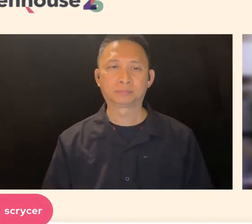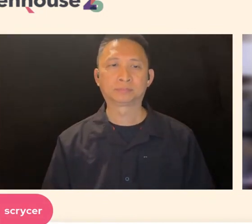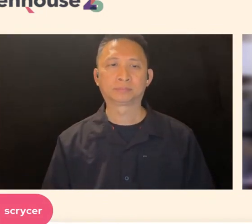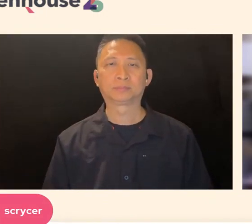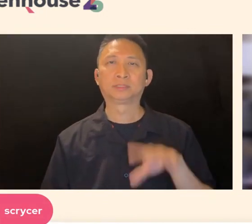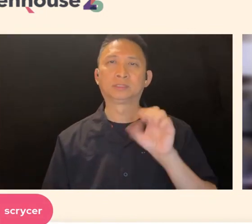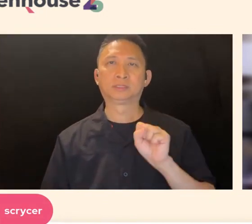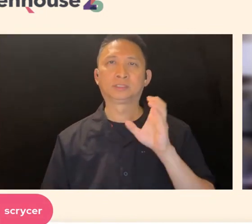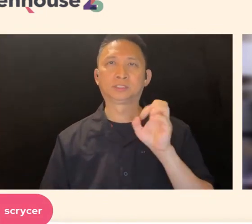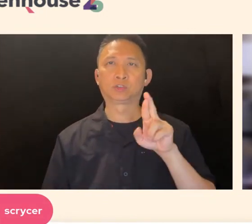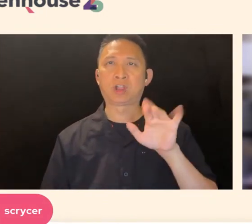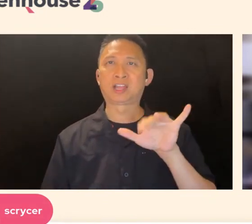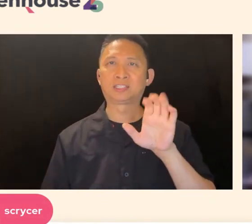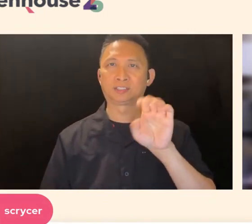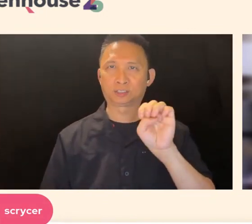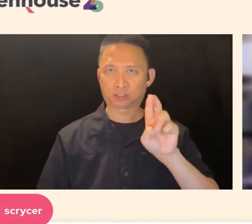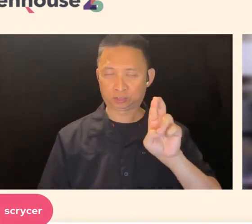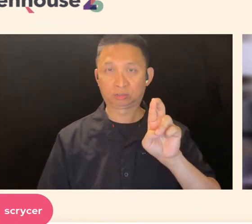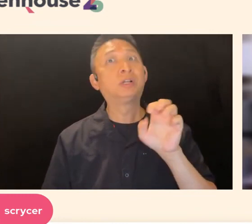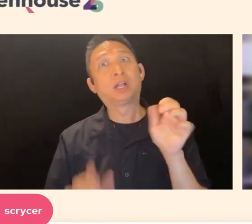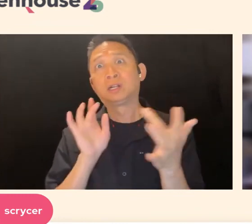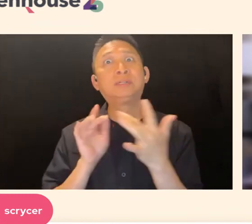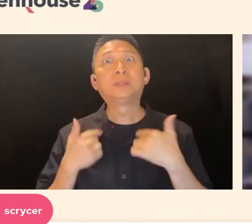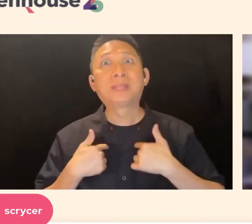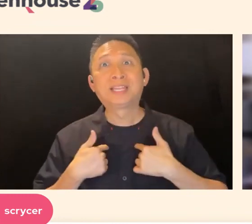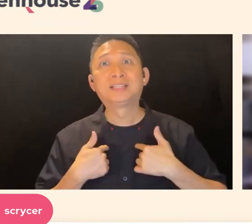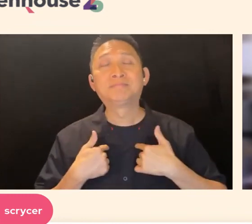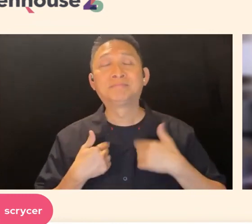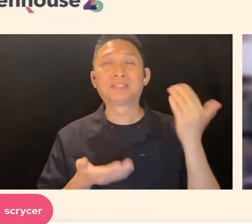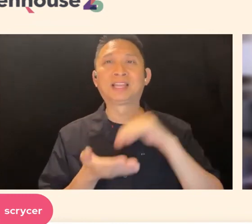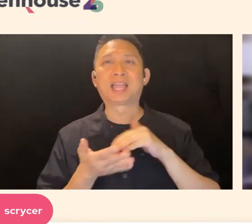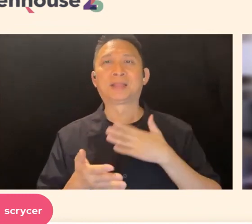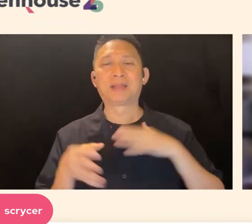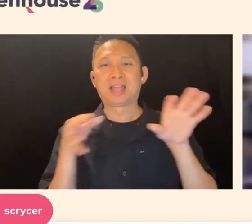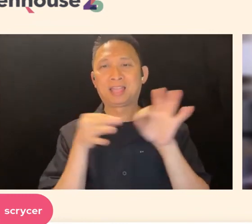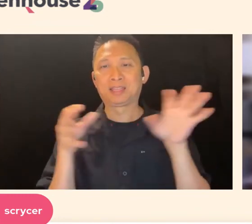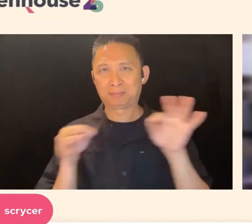Scricer, you can reach out to me. Again, my email is